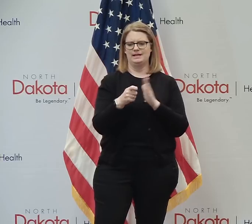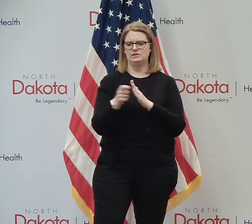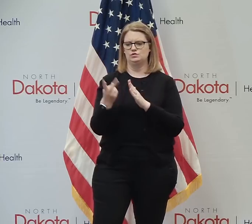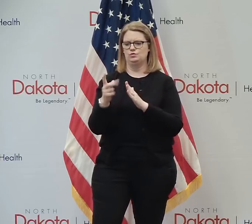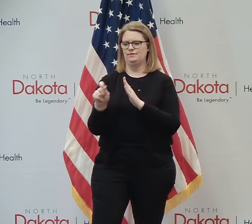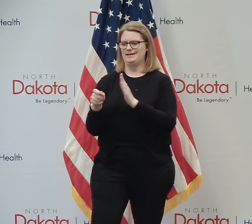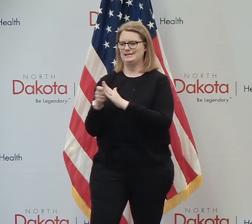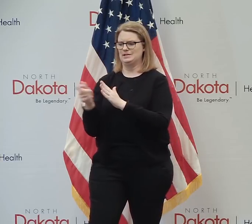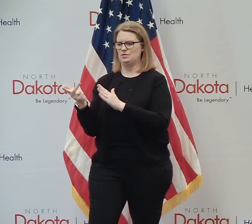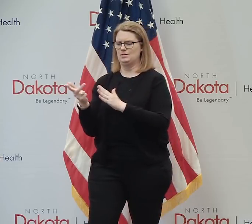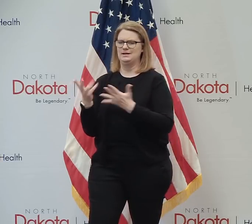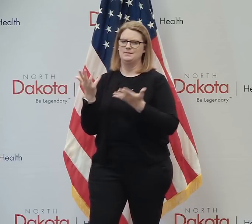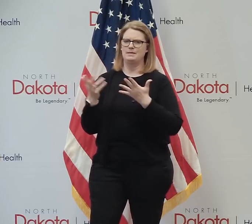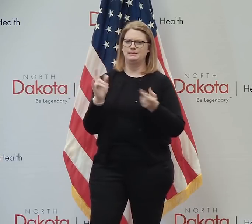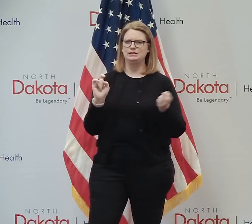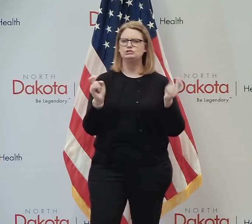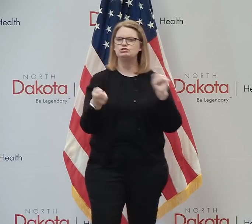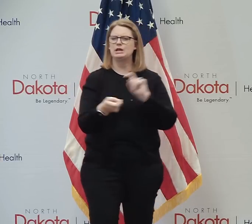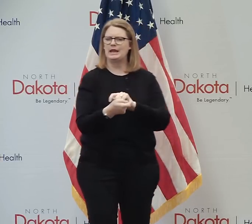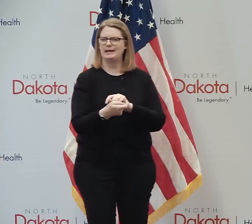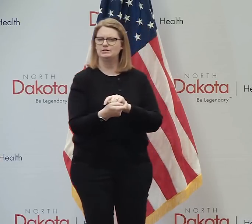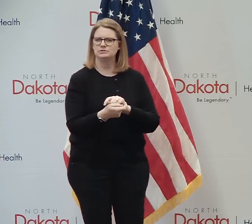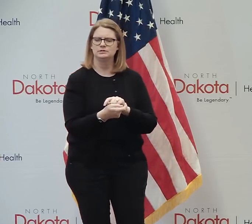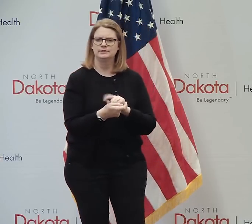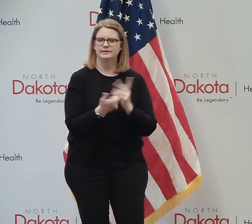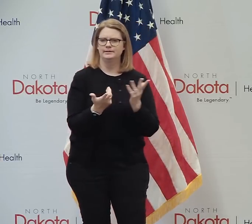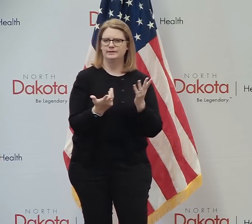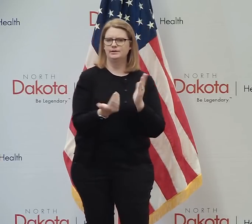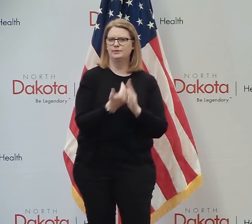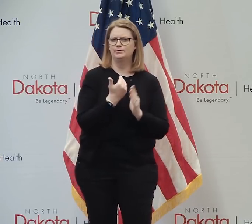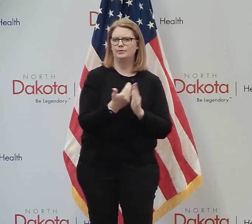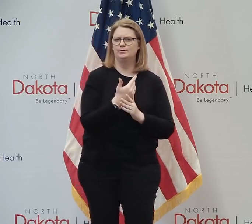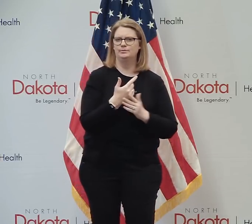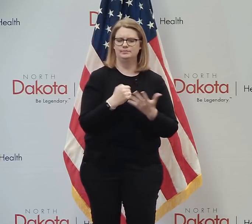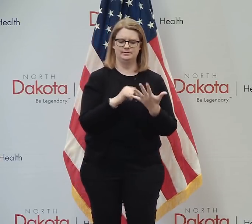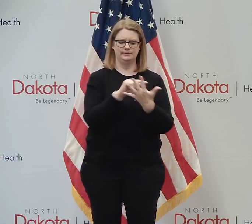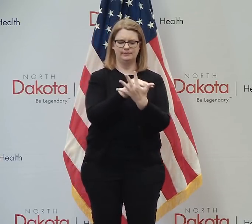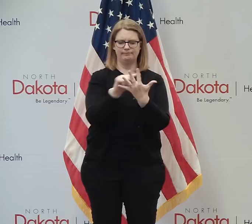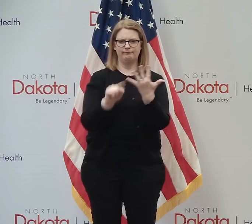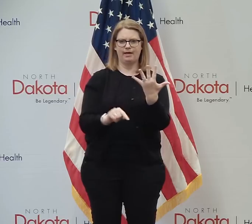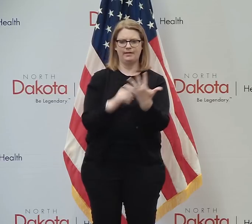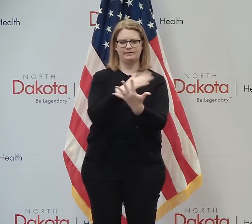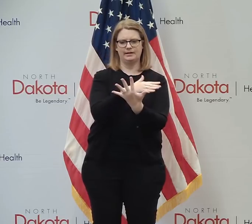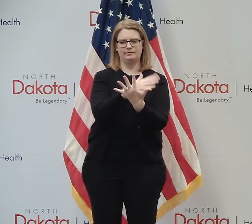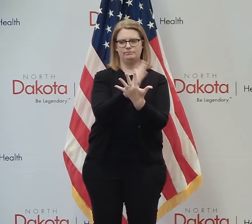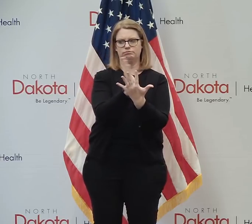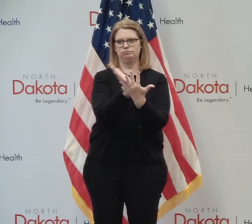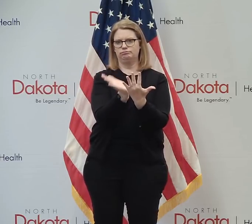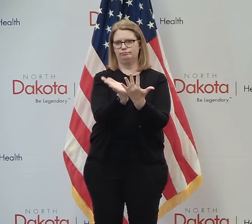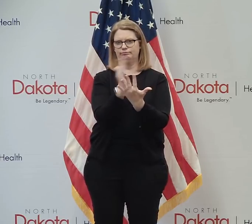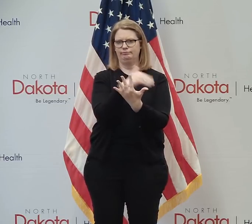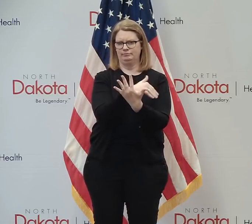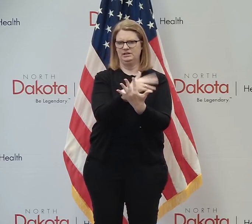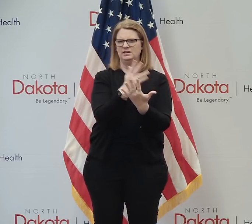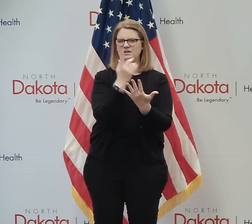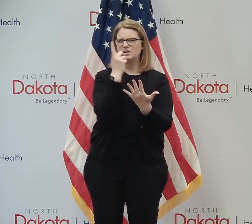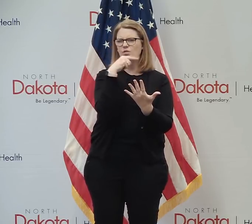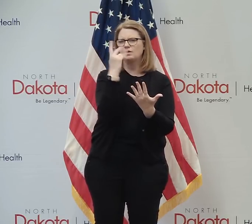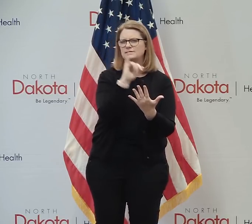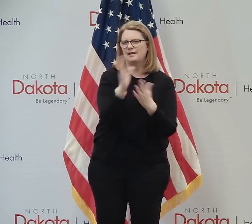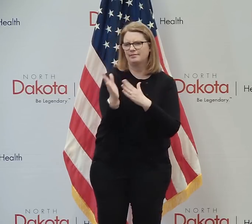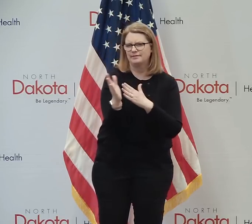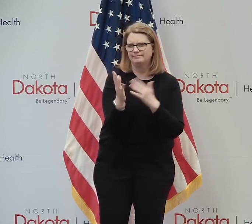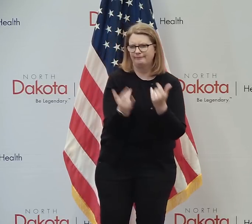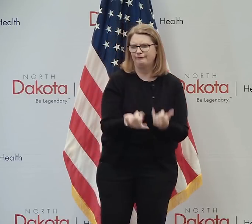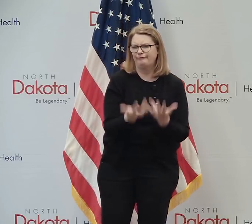and then move towards this new thing we've introduced today, where we've got the 5-level scale called, the fire danger